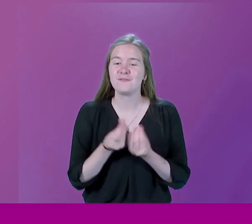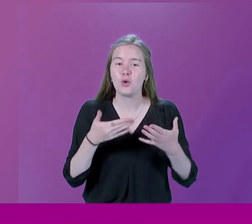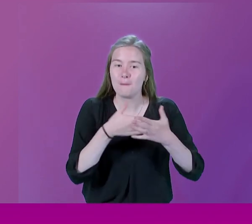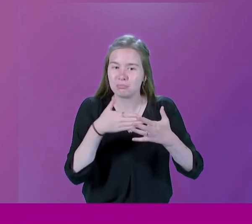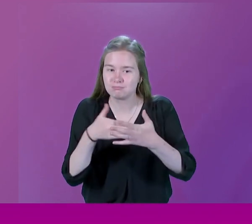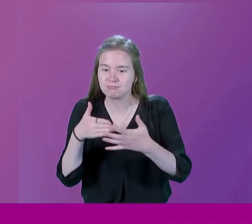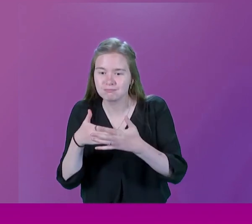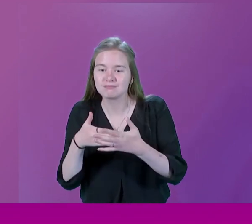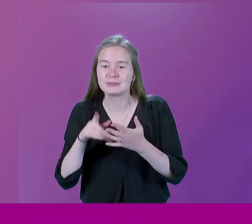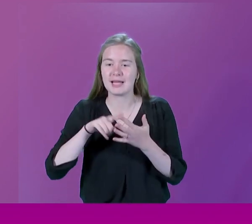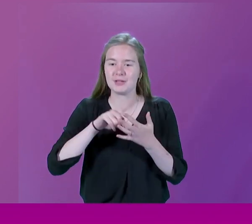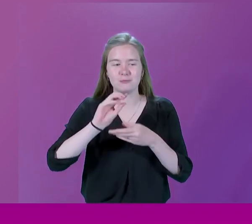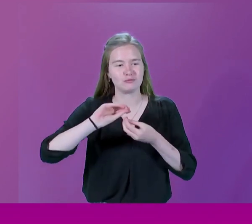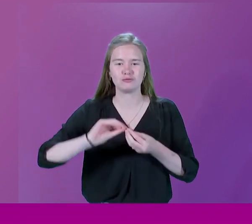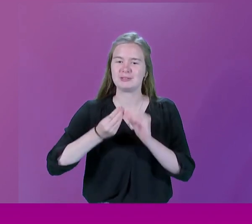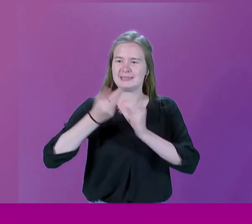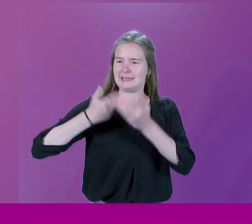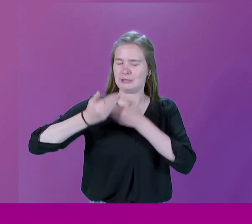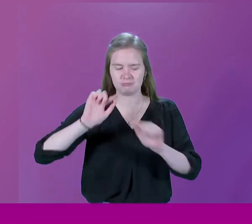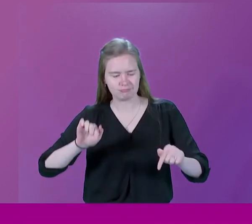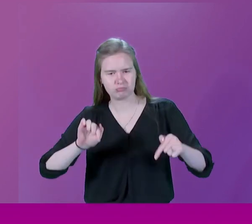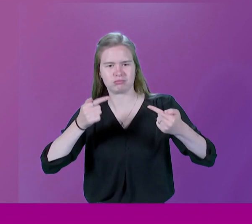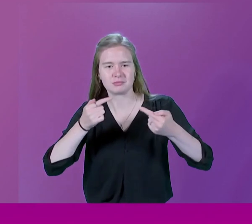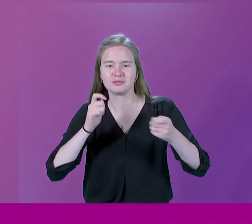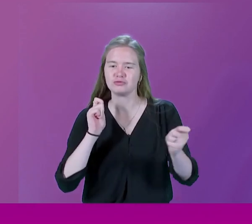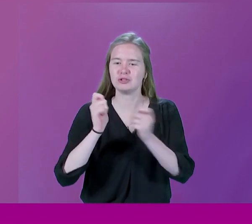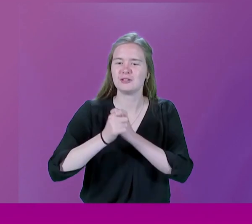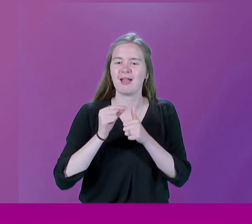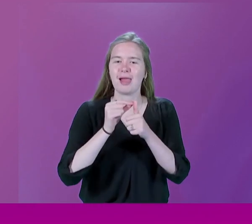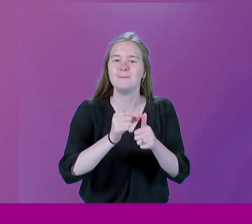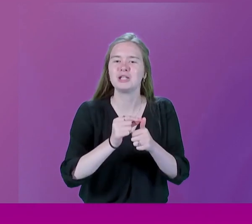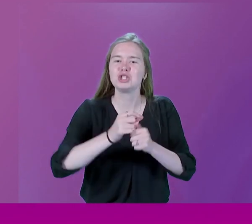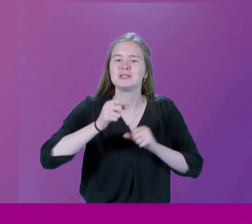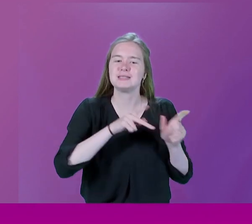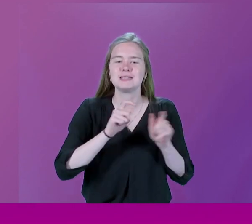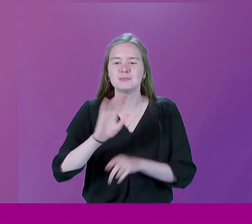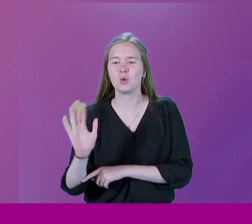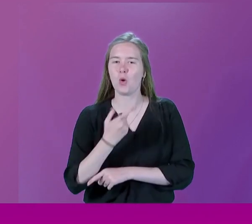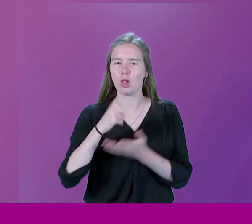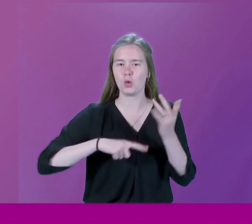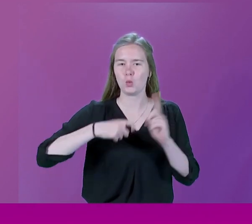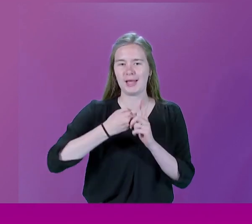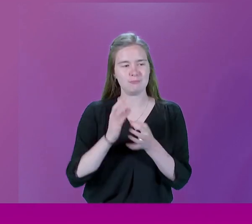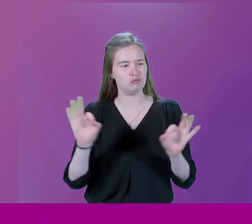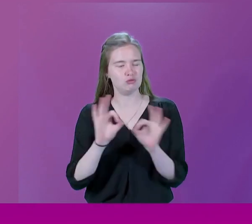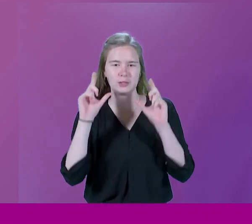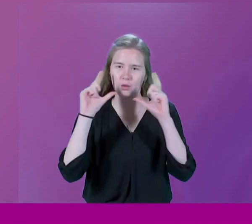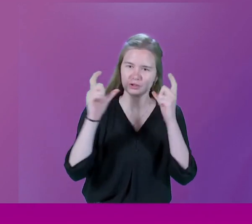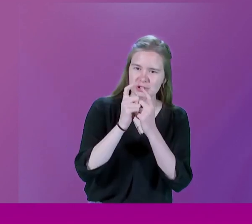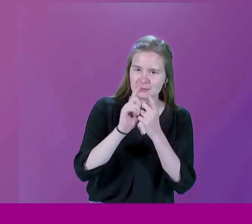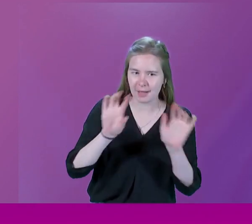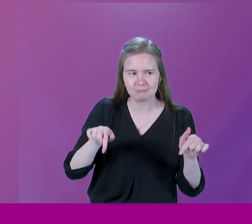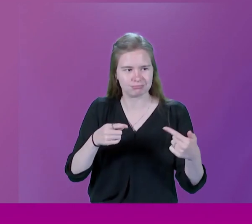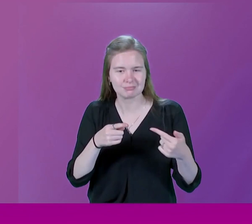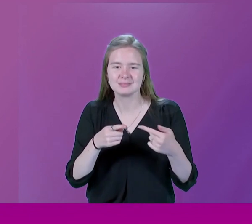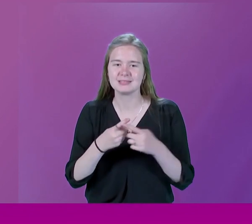hurdles, when Evelyn made history by challenging and changing the application system to all UK music colleges, and I'm sure we're